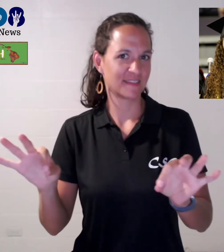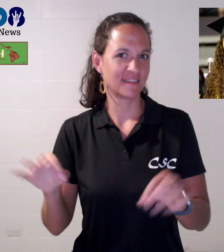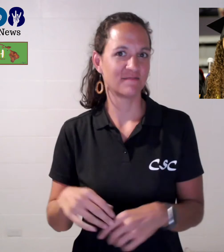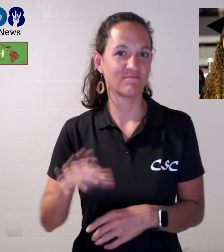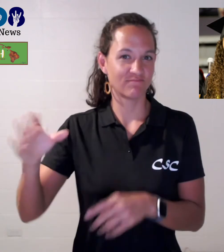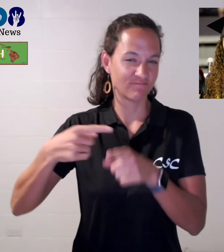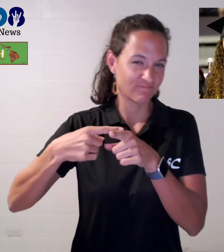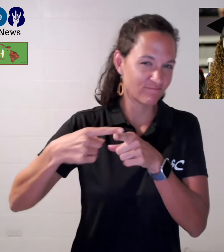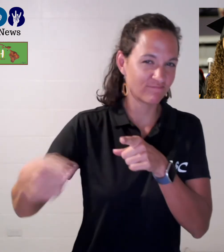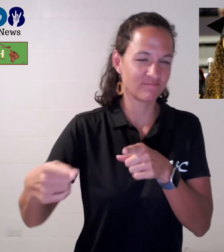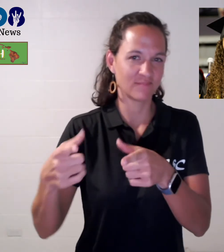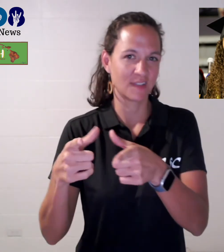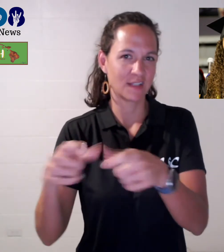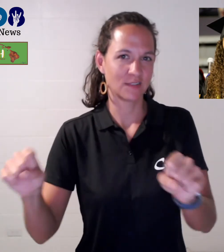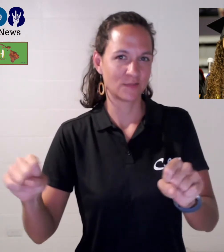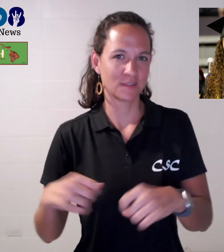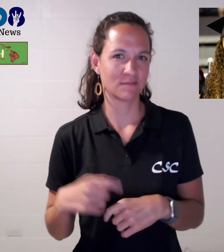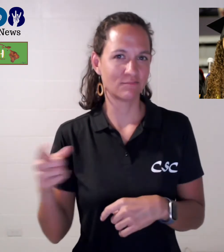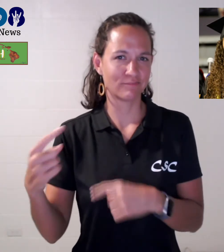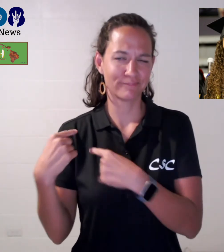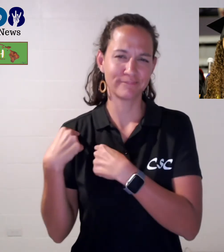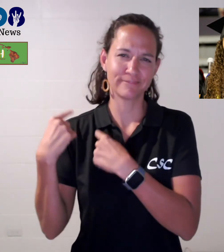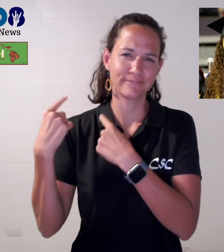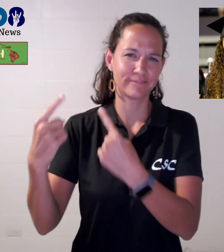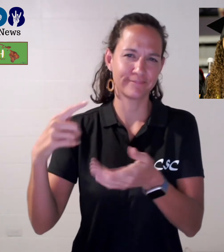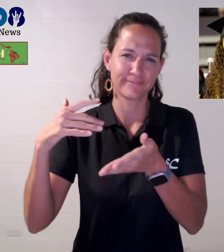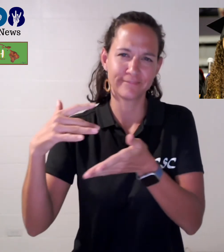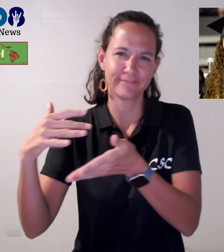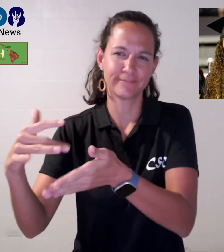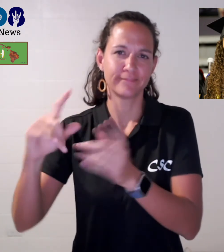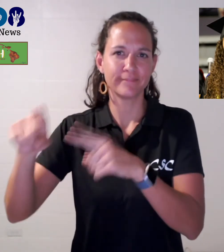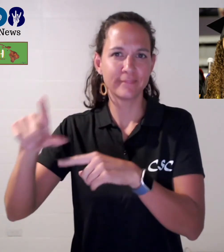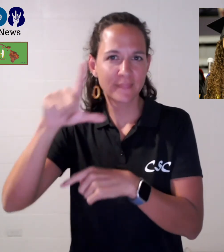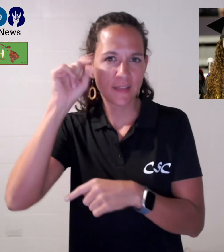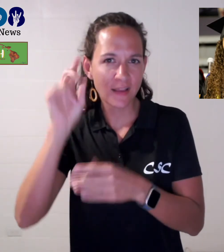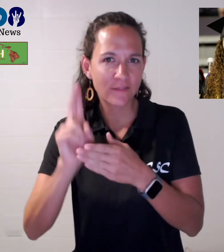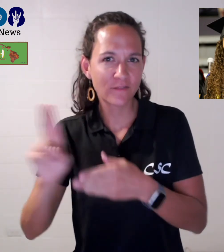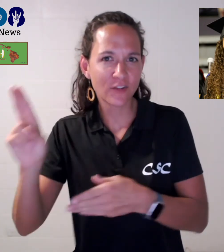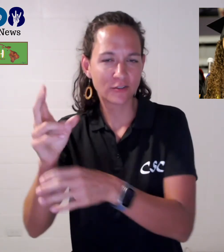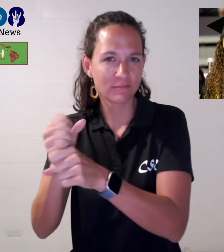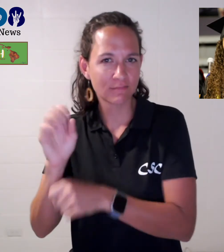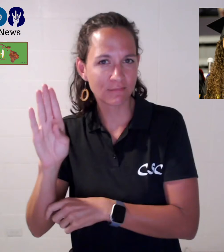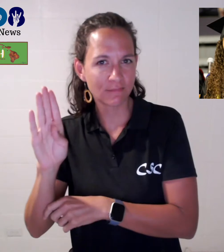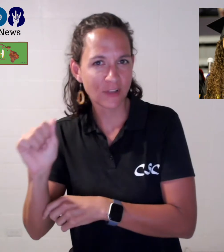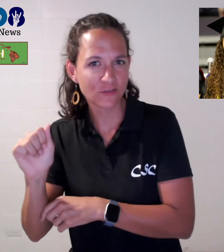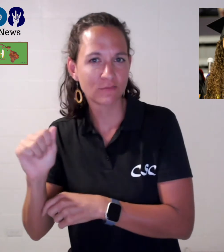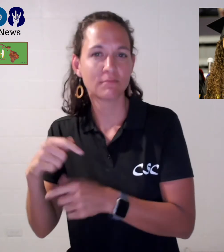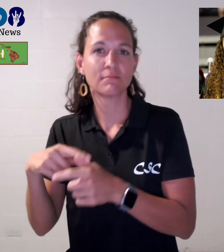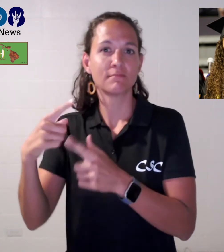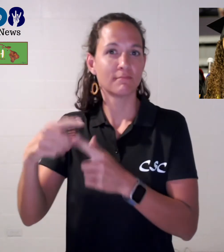a doctorate degree. This makes her unique. She specialized in linguistics. Over the years, her